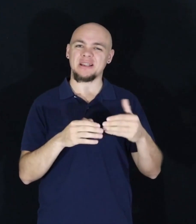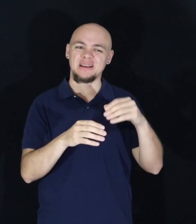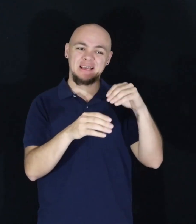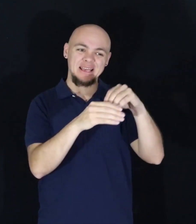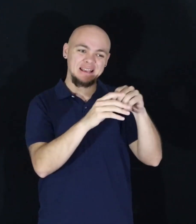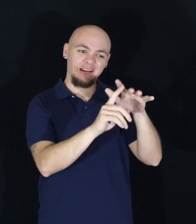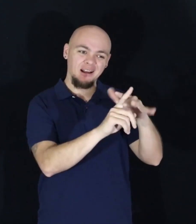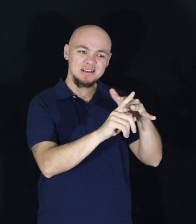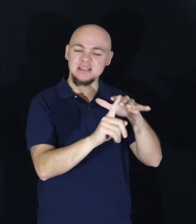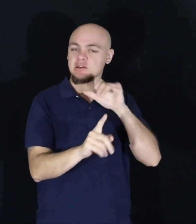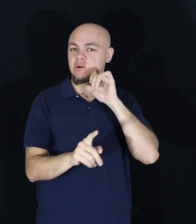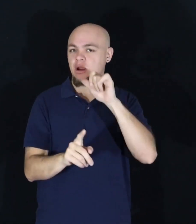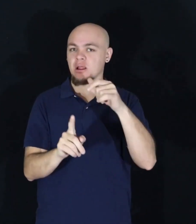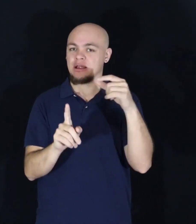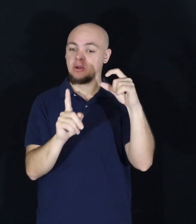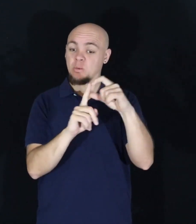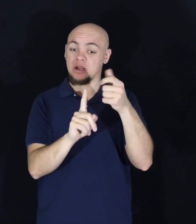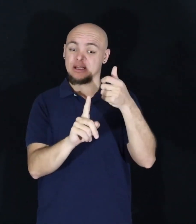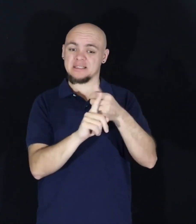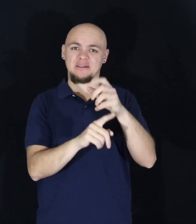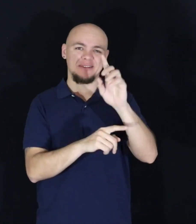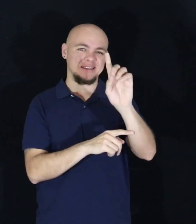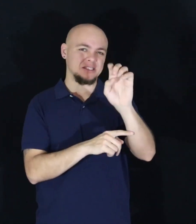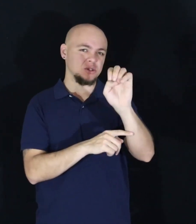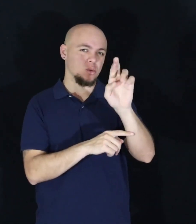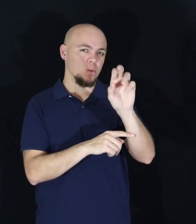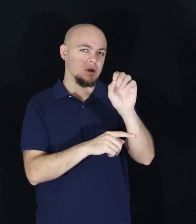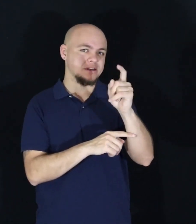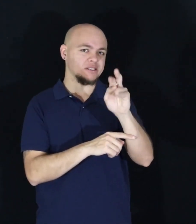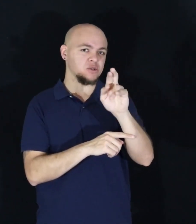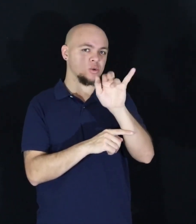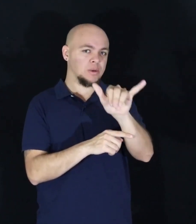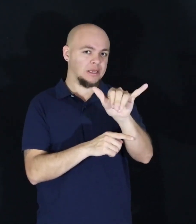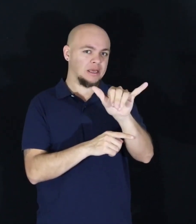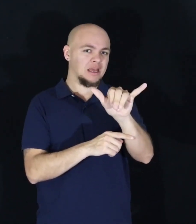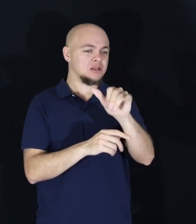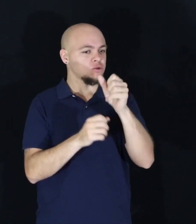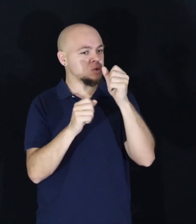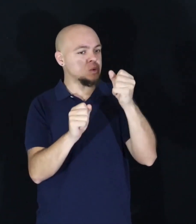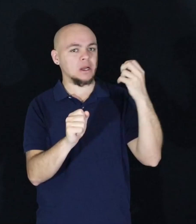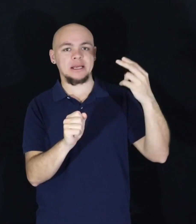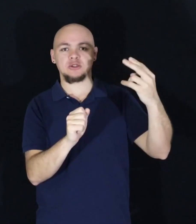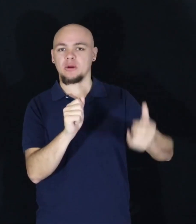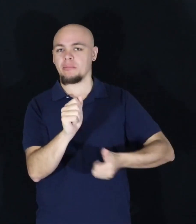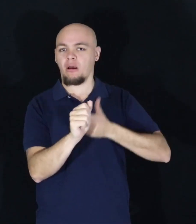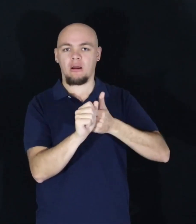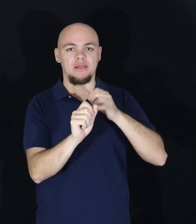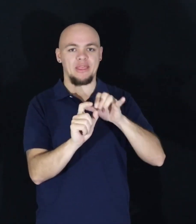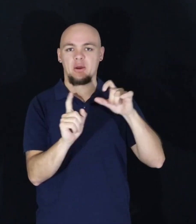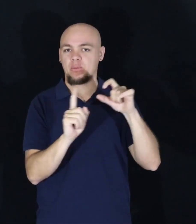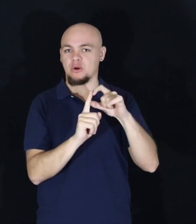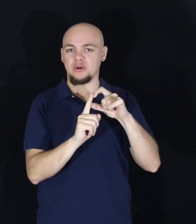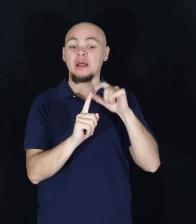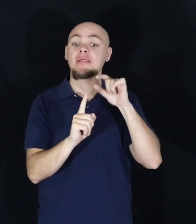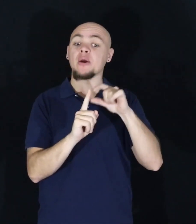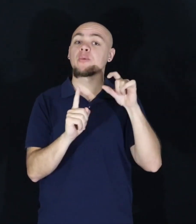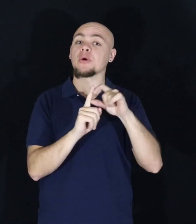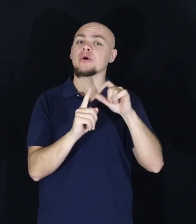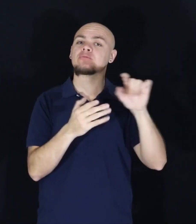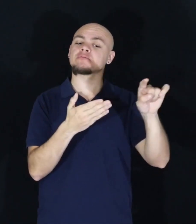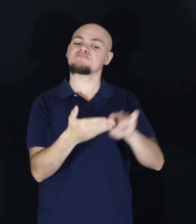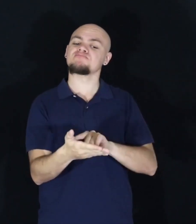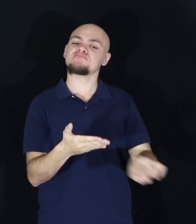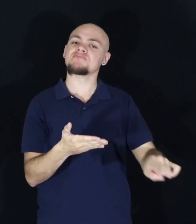context or not. It's a derogatory word, and there will always be strong history behind it. That word was used to degrade my people